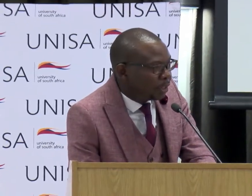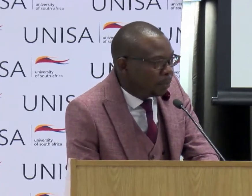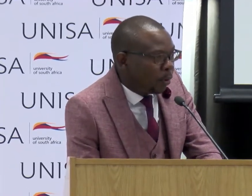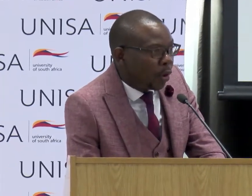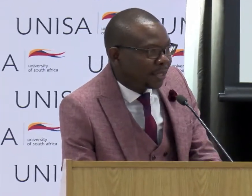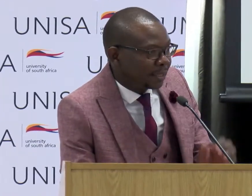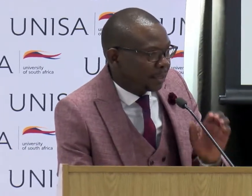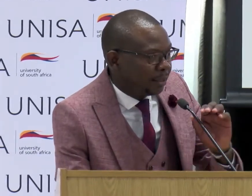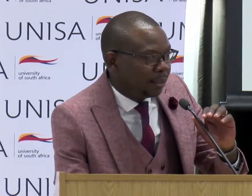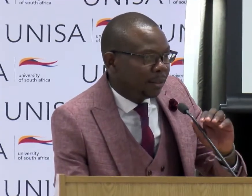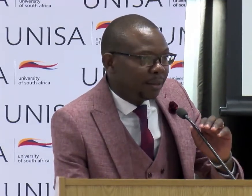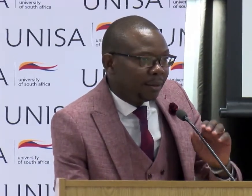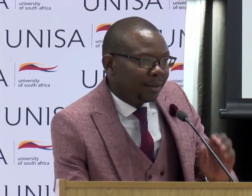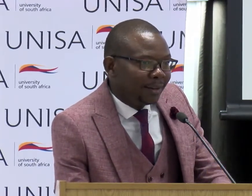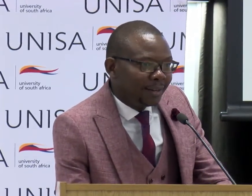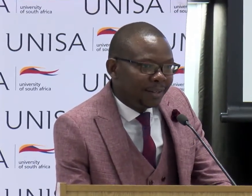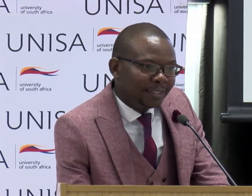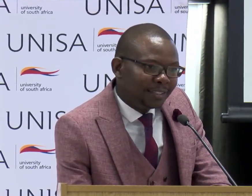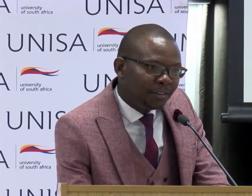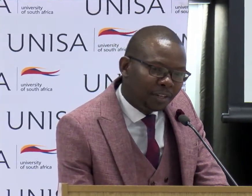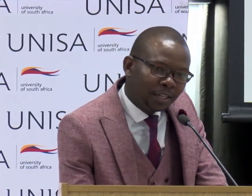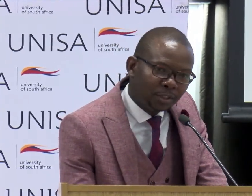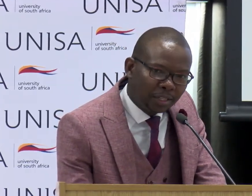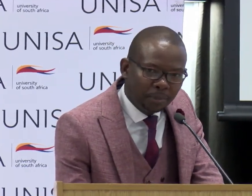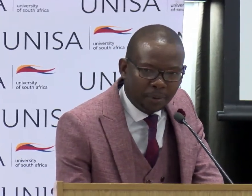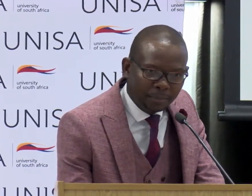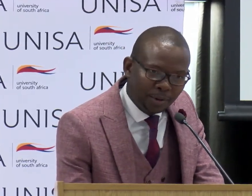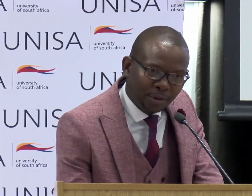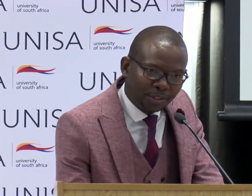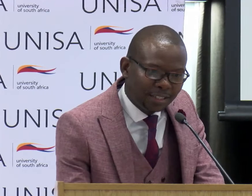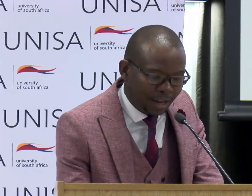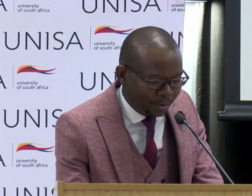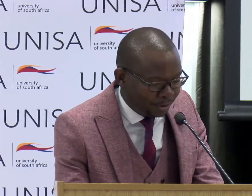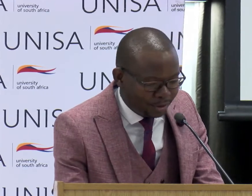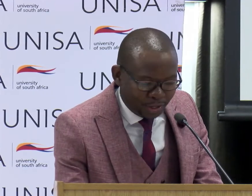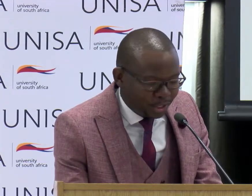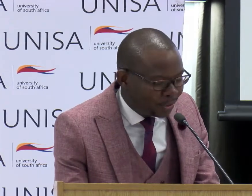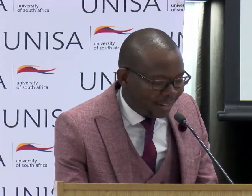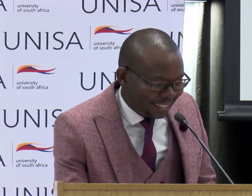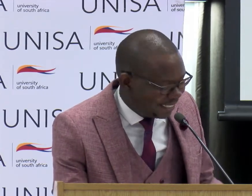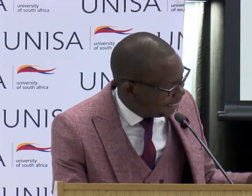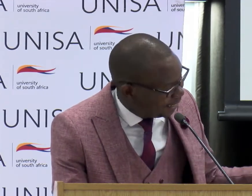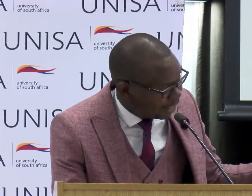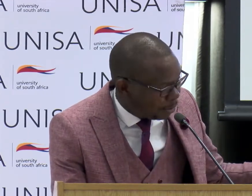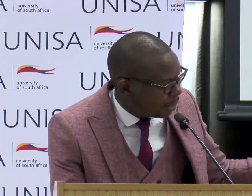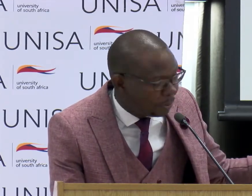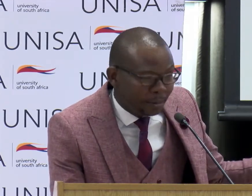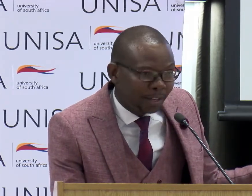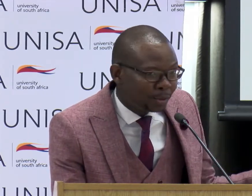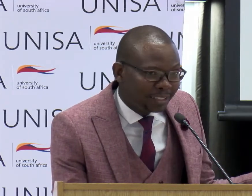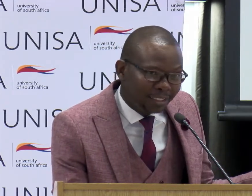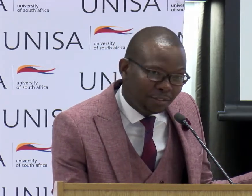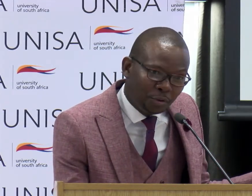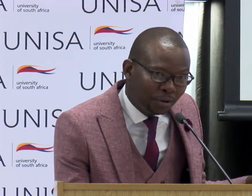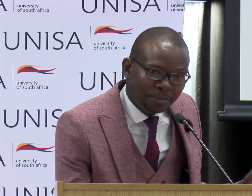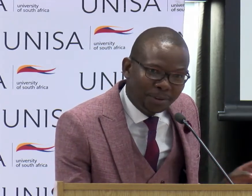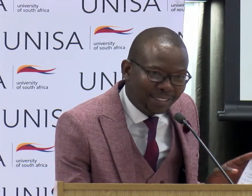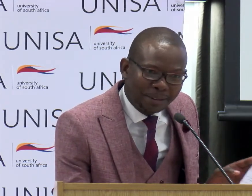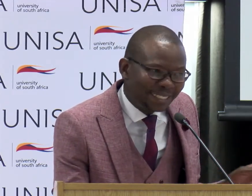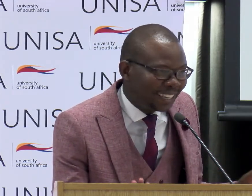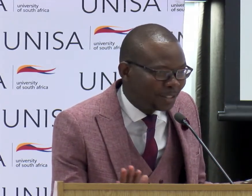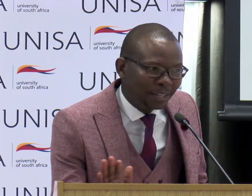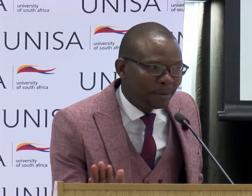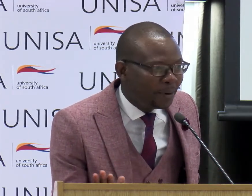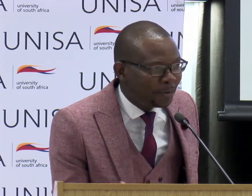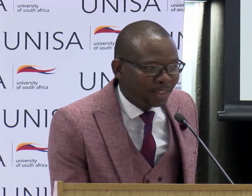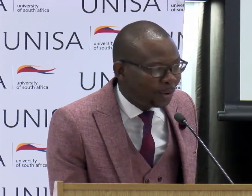of talking points, it's difficult to keep up, because now you are writing and now my paper is already full because